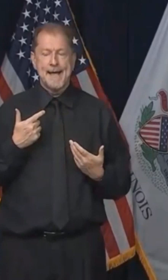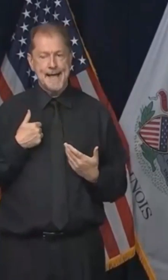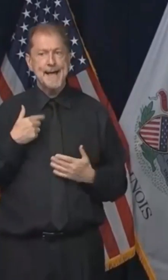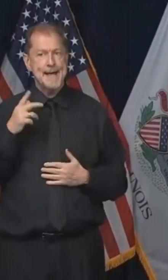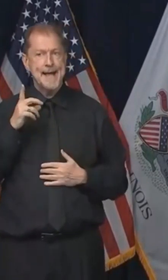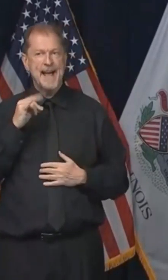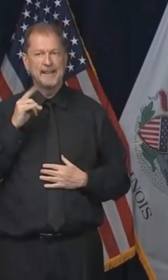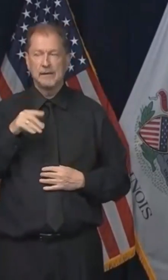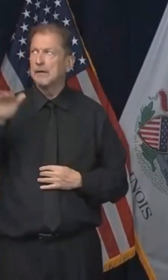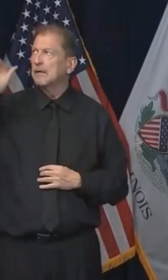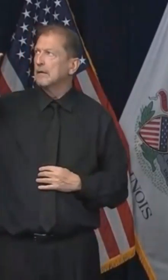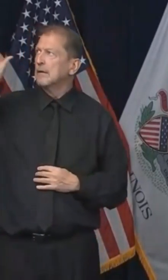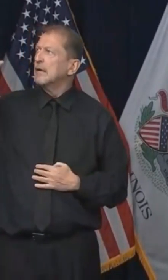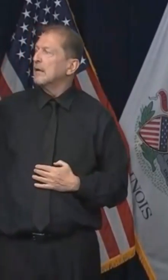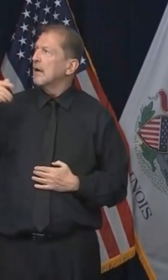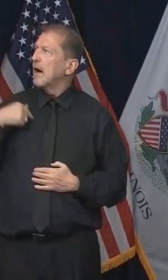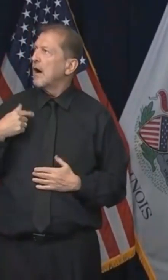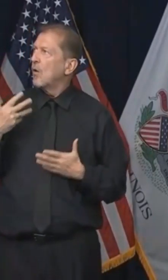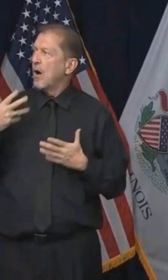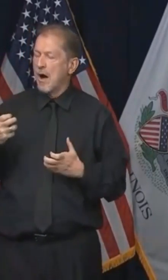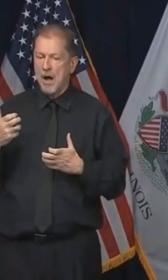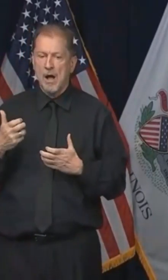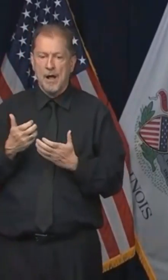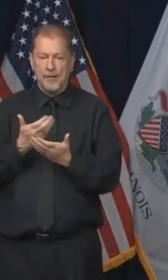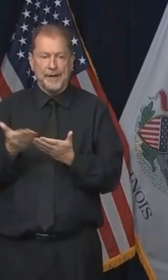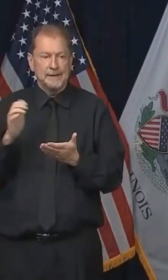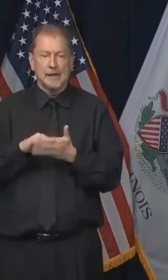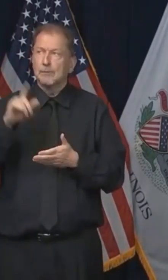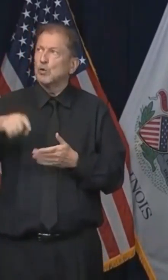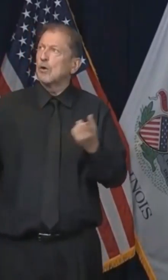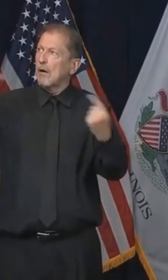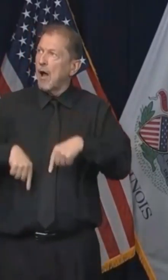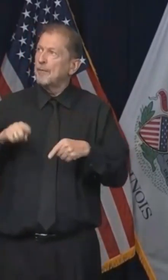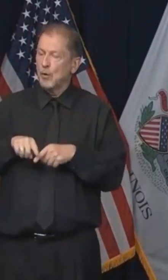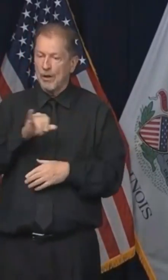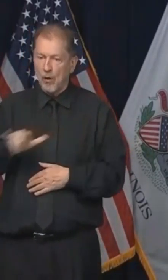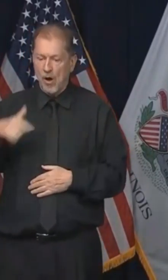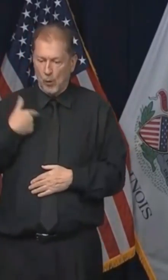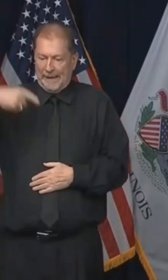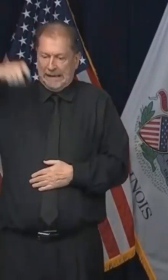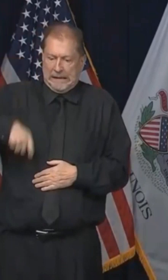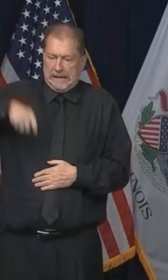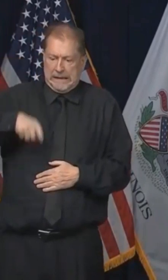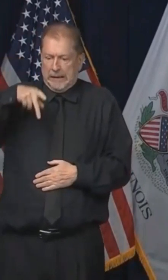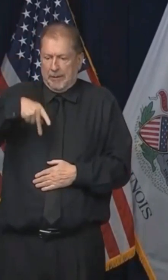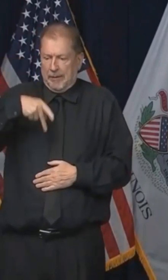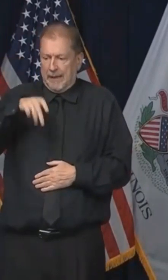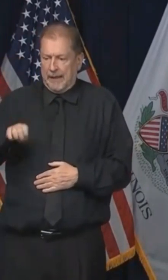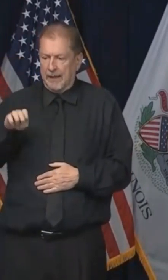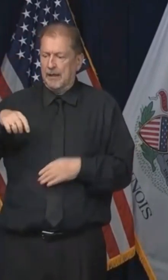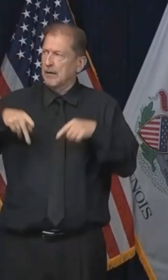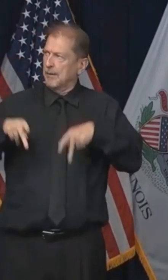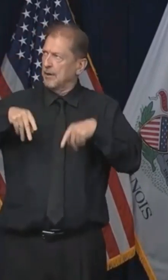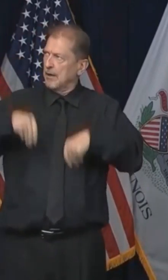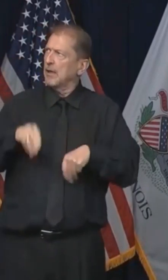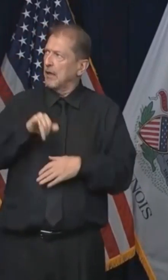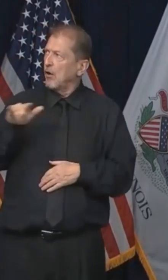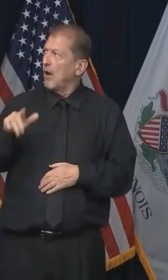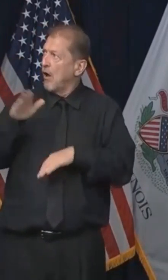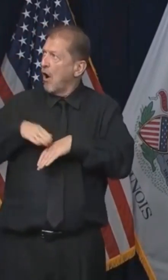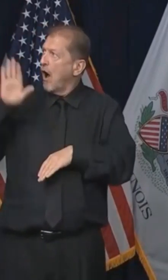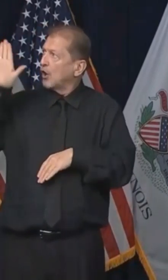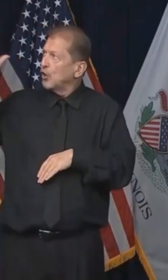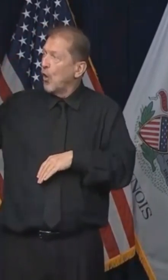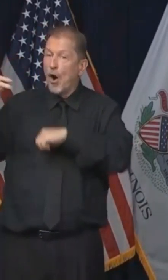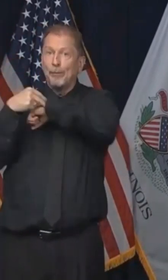asked directly, well, could I put goods that are bound for Illinois, that we are acquiring, PPE for the people of Illinois, on the air